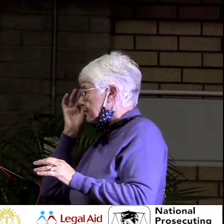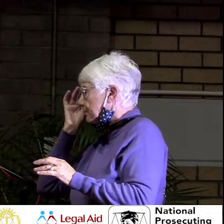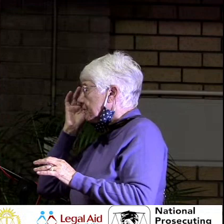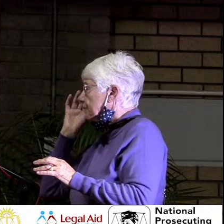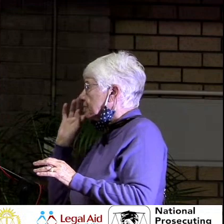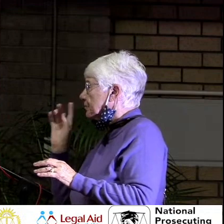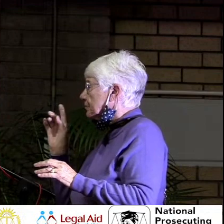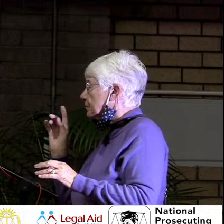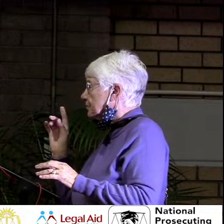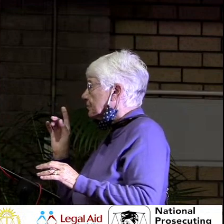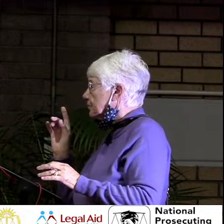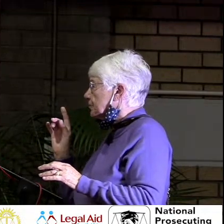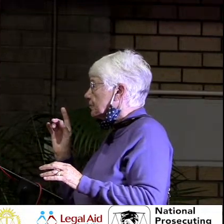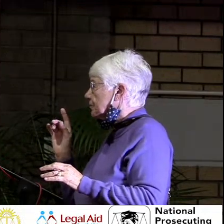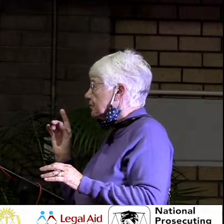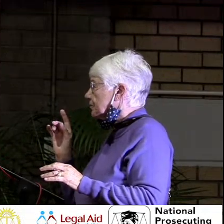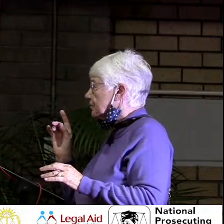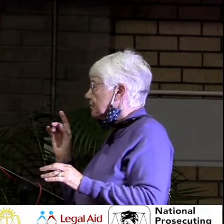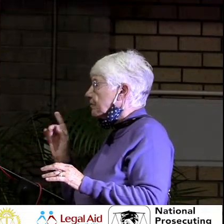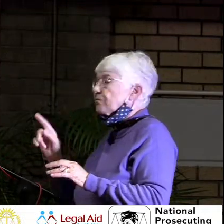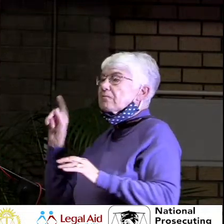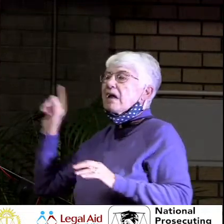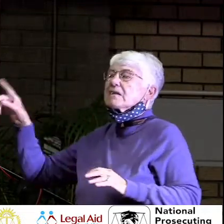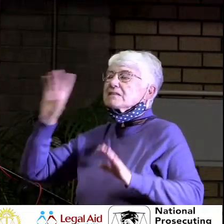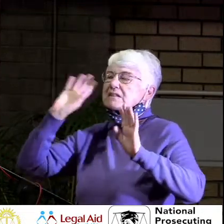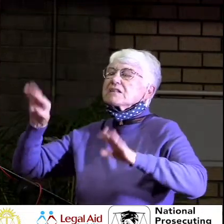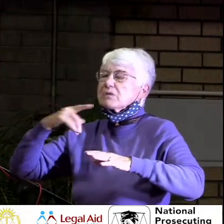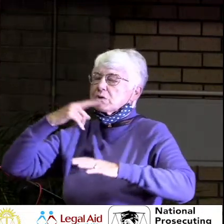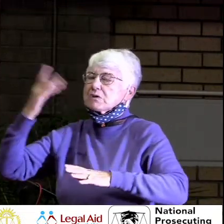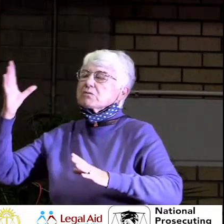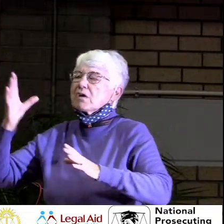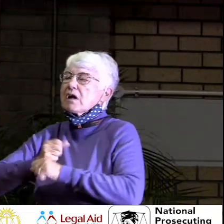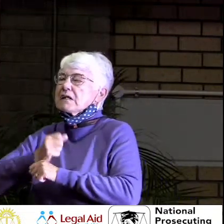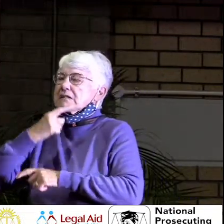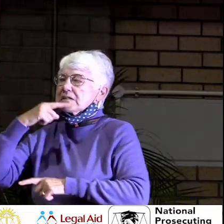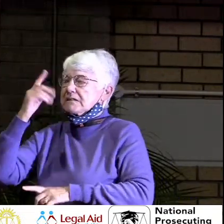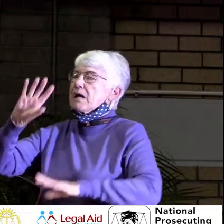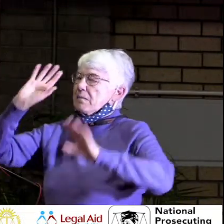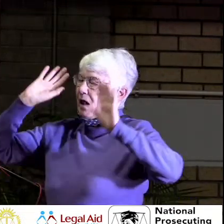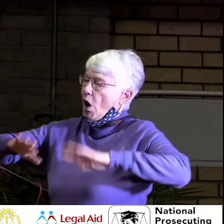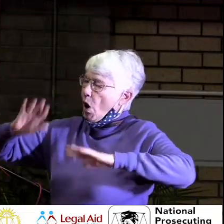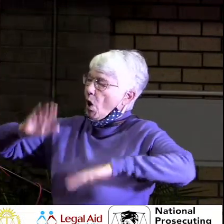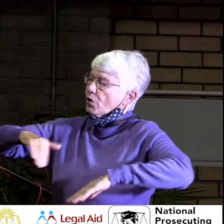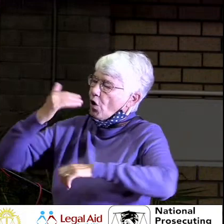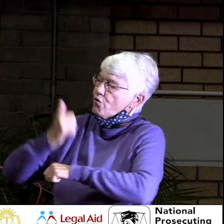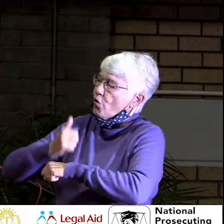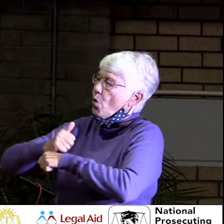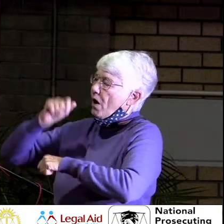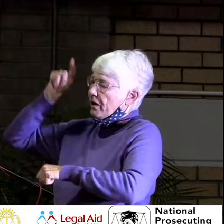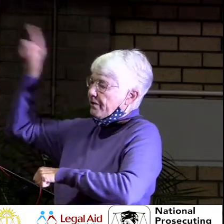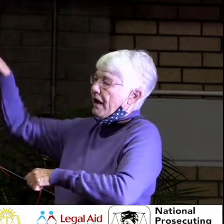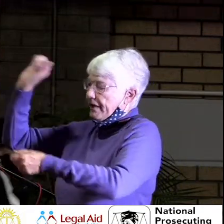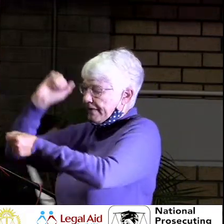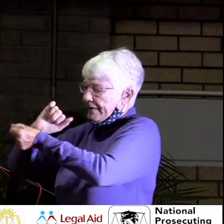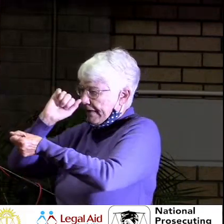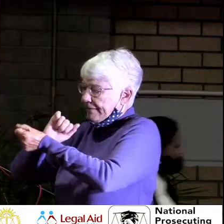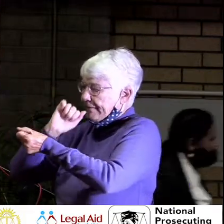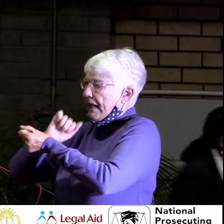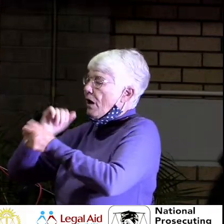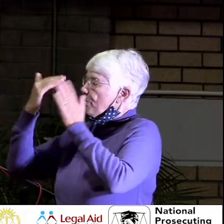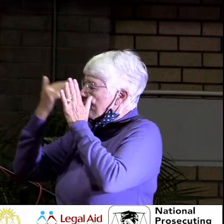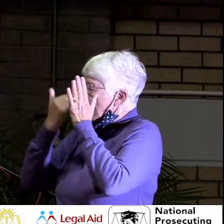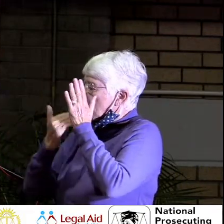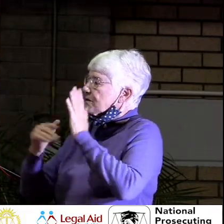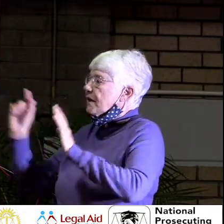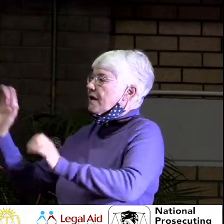share with you that there is a lot of work that happens within the correctional facilities until the offender goes